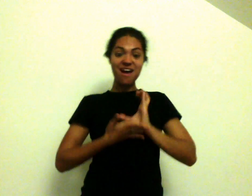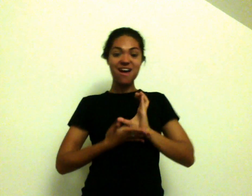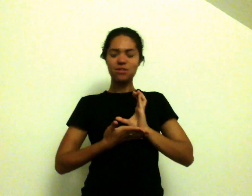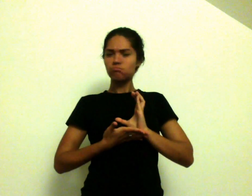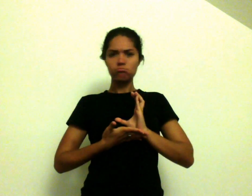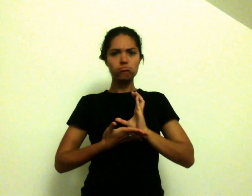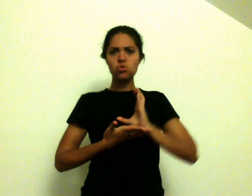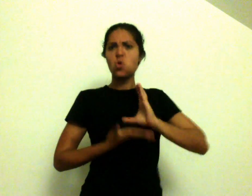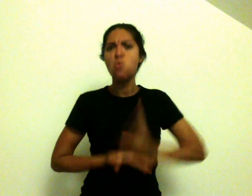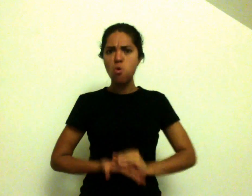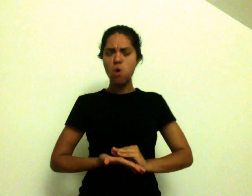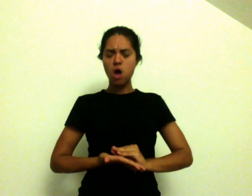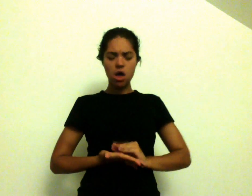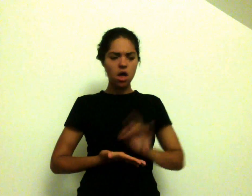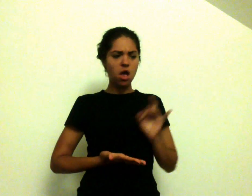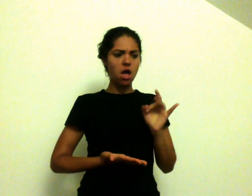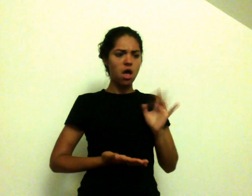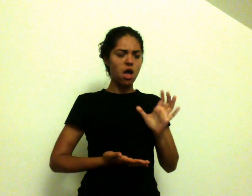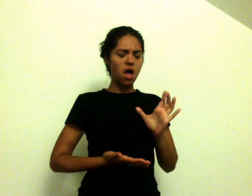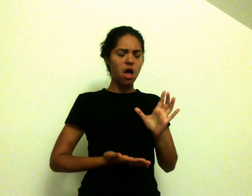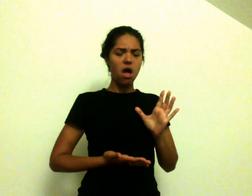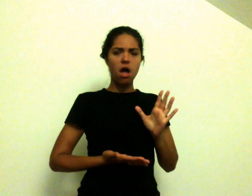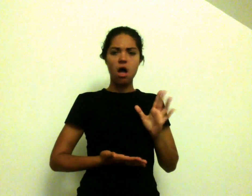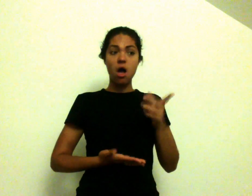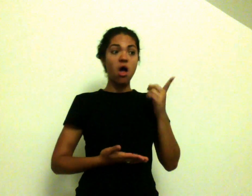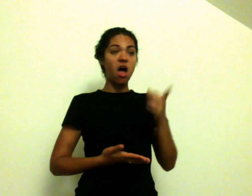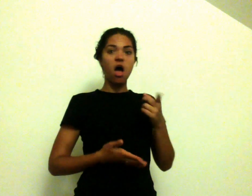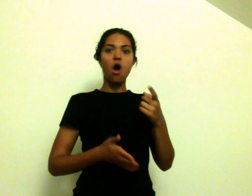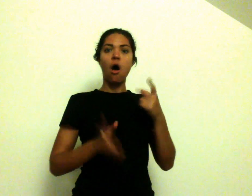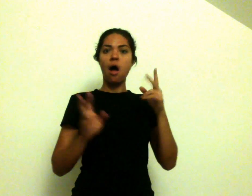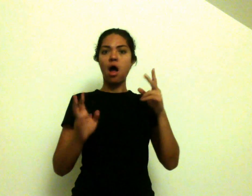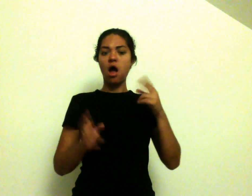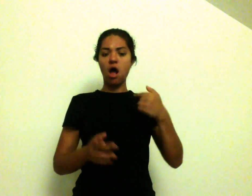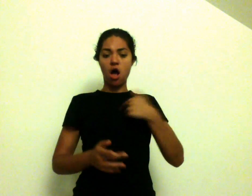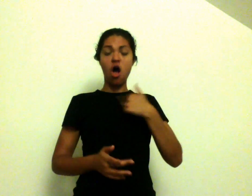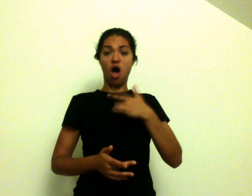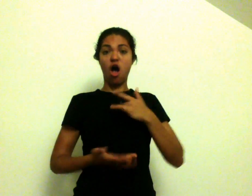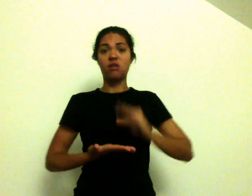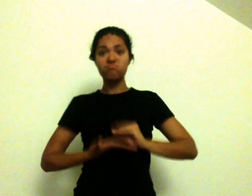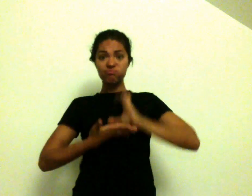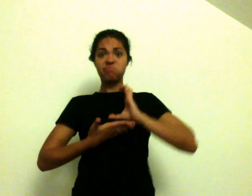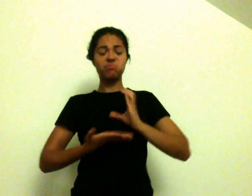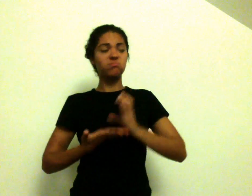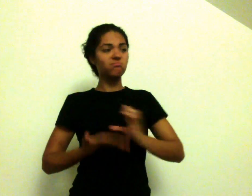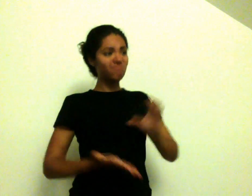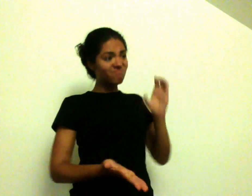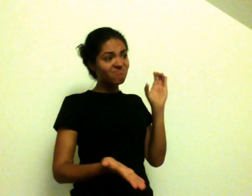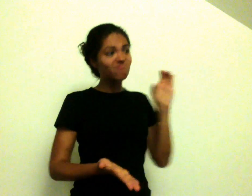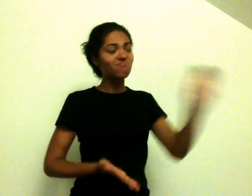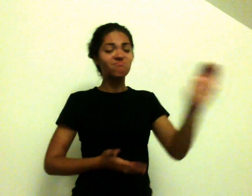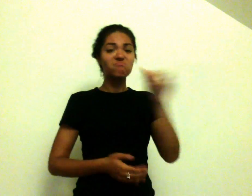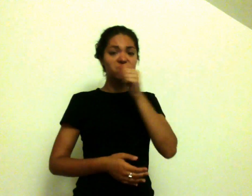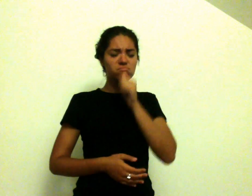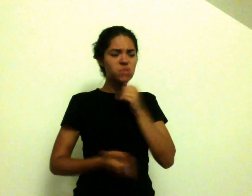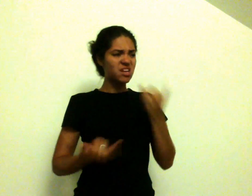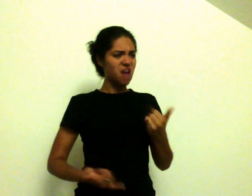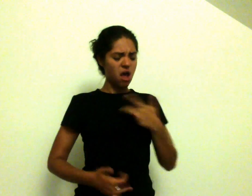conscience, not just who you were in your social preferences. And I say to you, ladies and gentlemen, the categories are